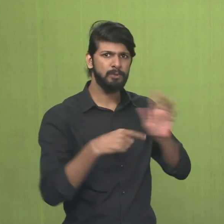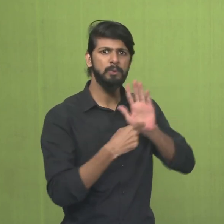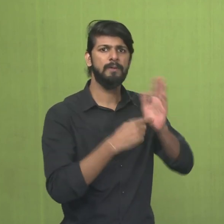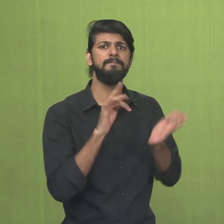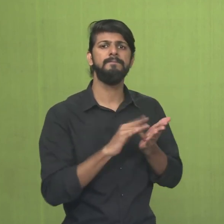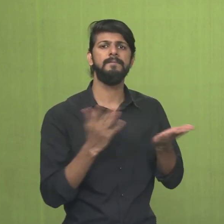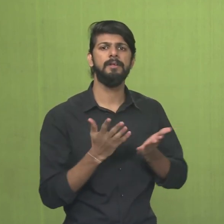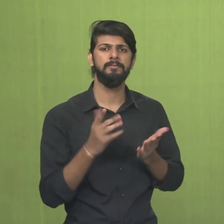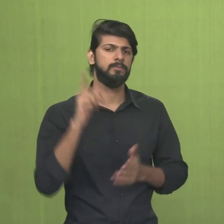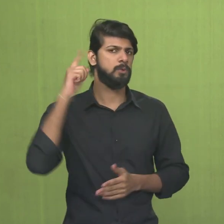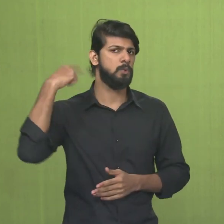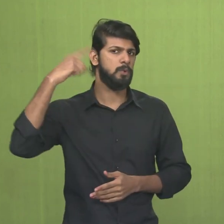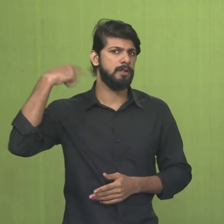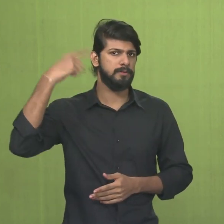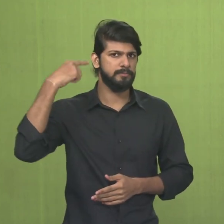And this painting is now